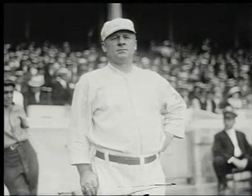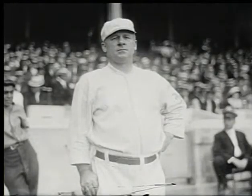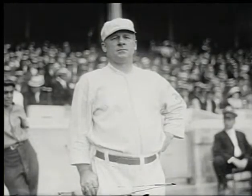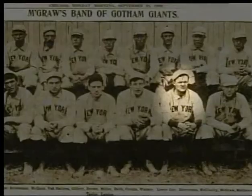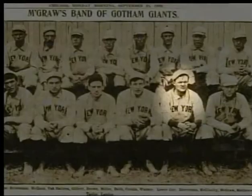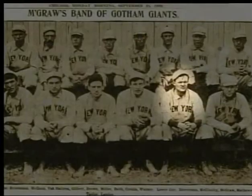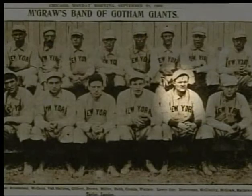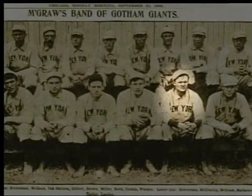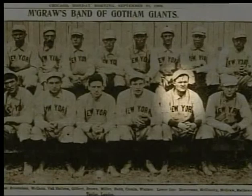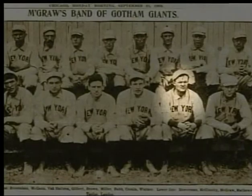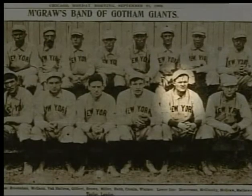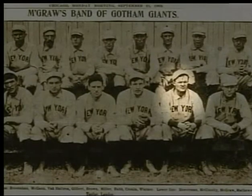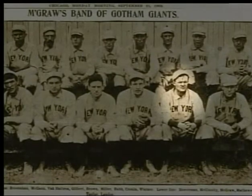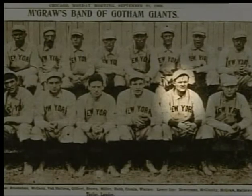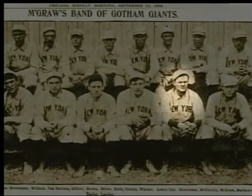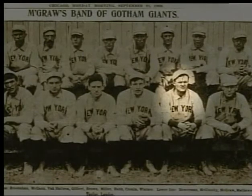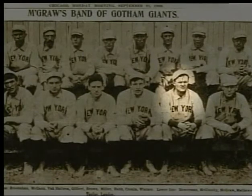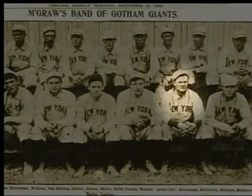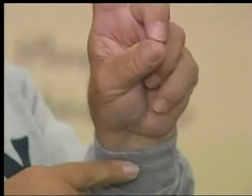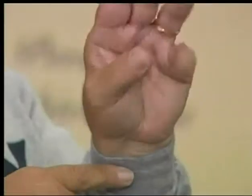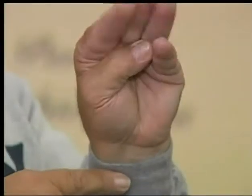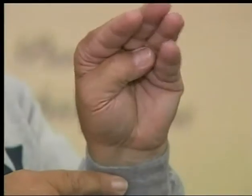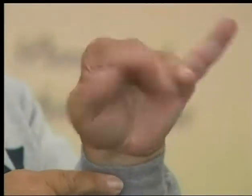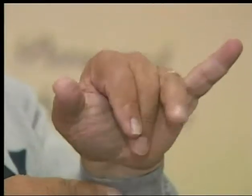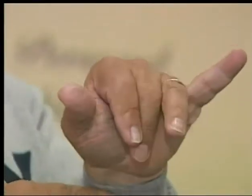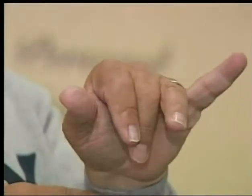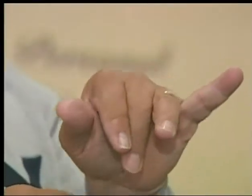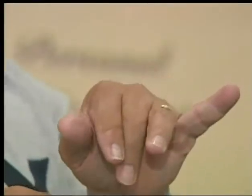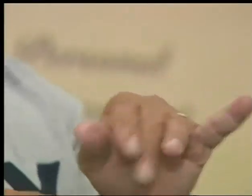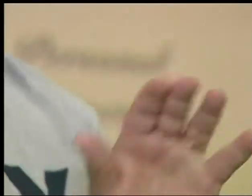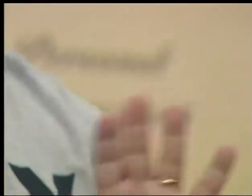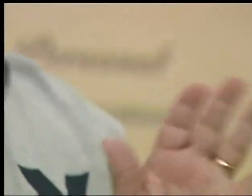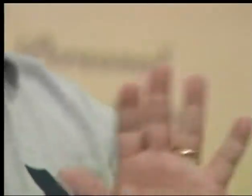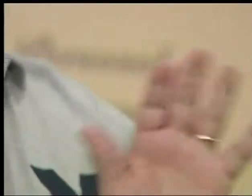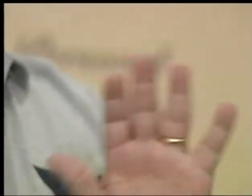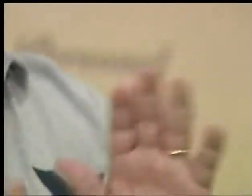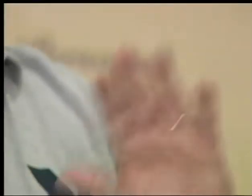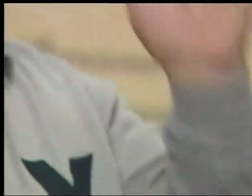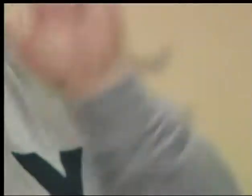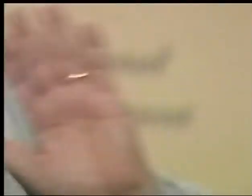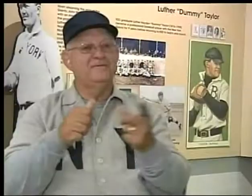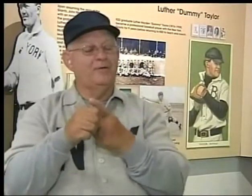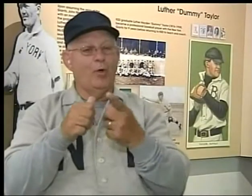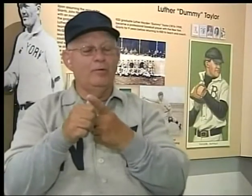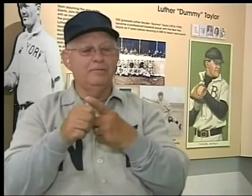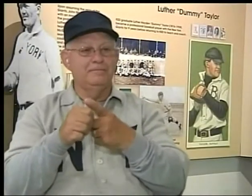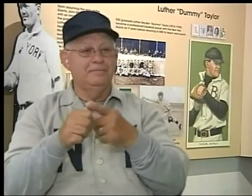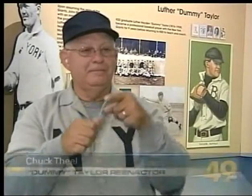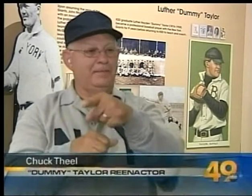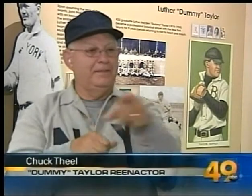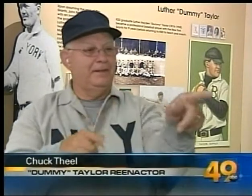John McGraw urged his team to take a hands-on approach to communicate with Taylor. At first,